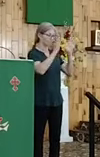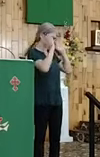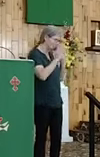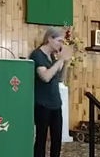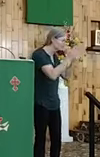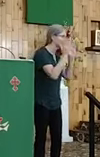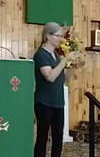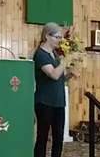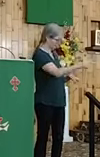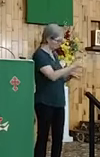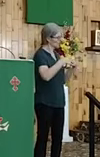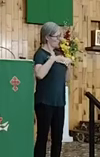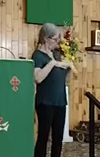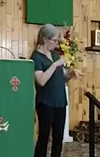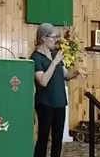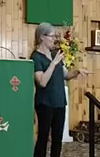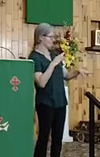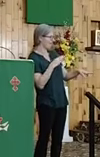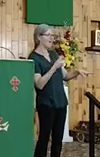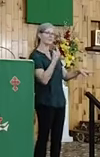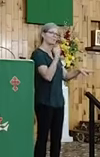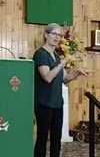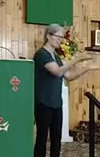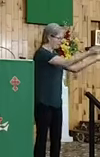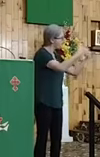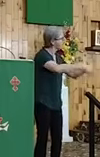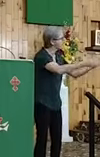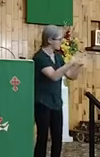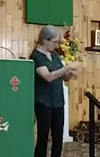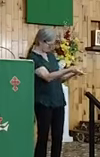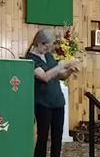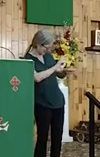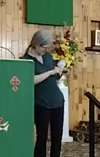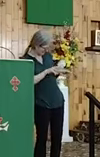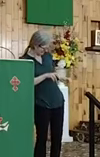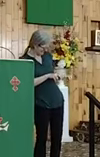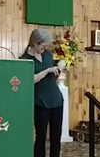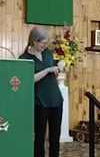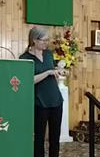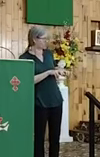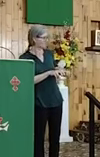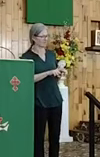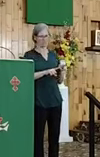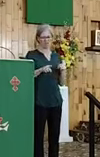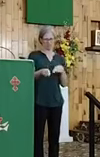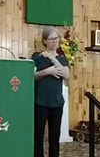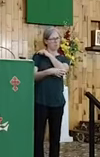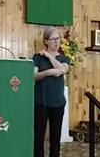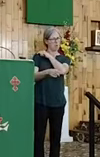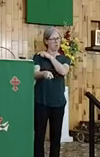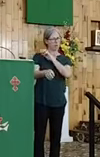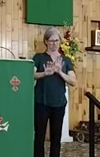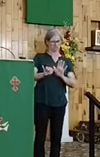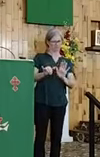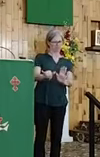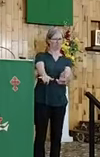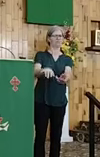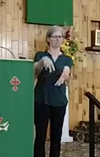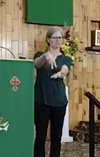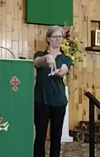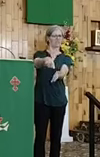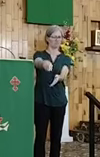one wearing the fine clothes and say, sit here, please, while you say to the poor one, stand there